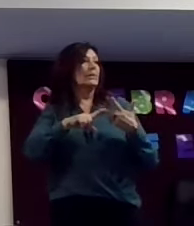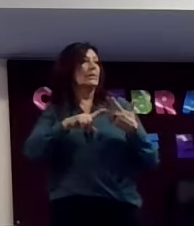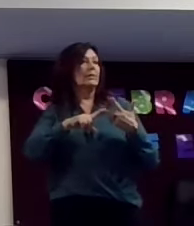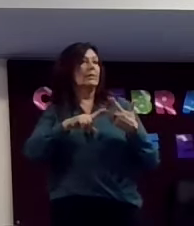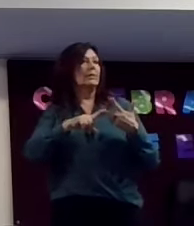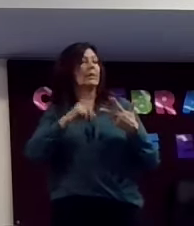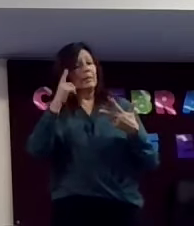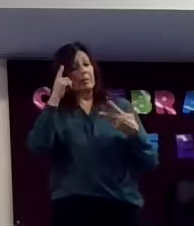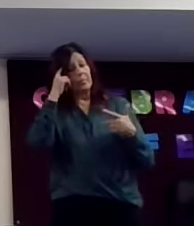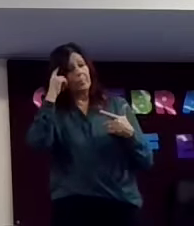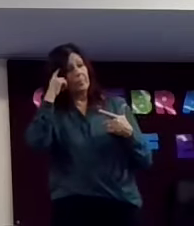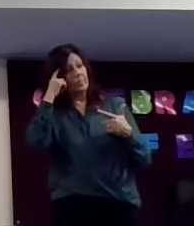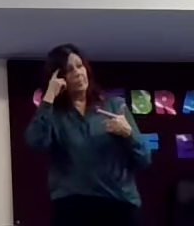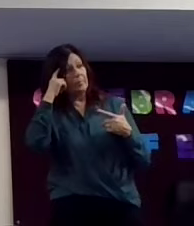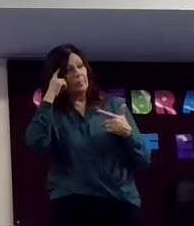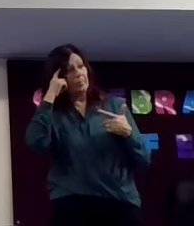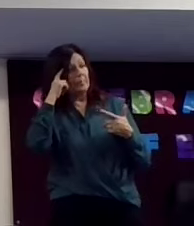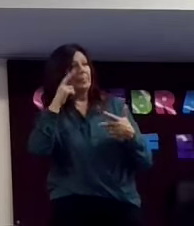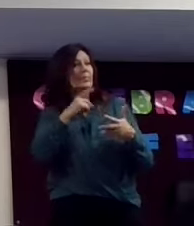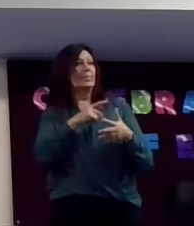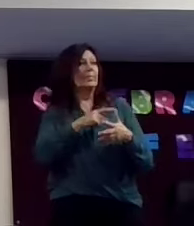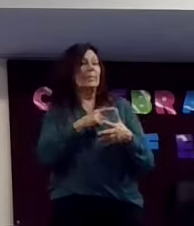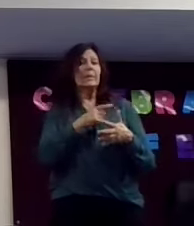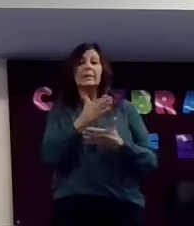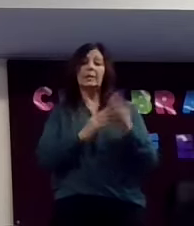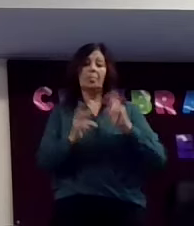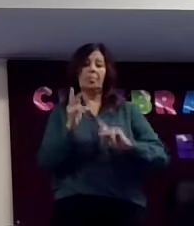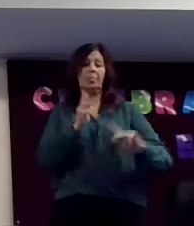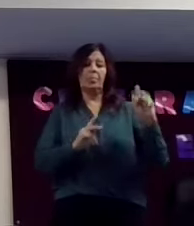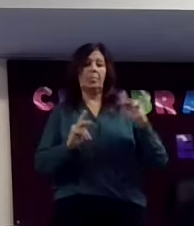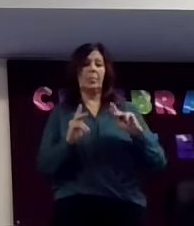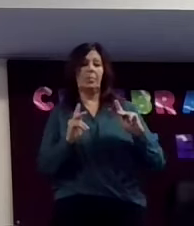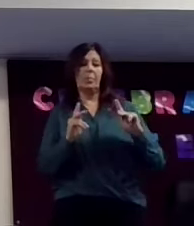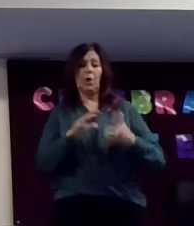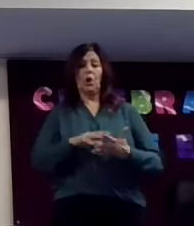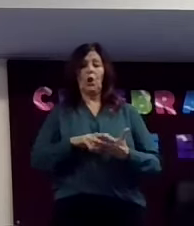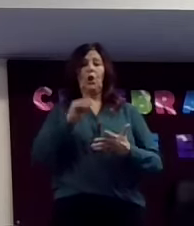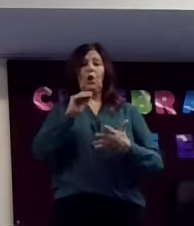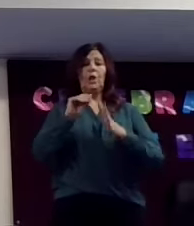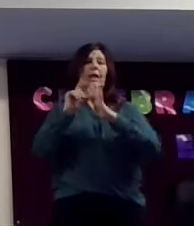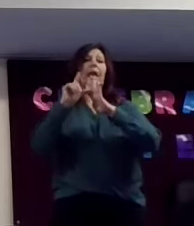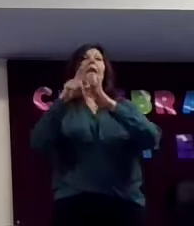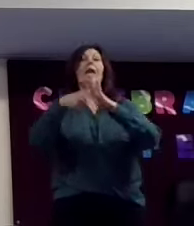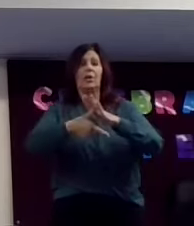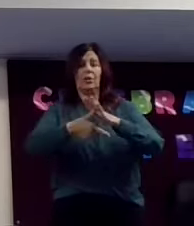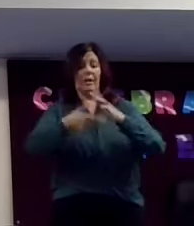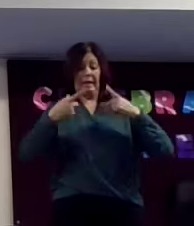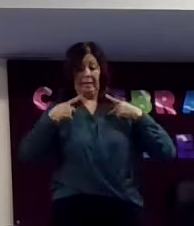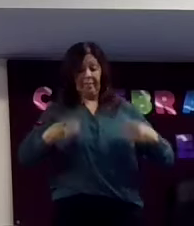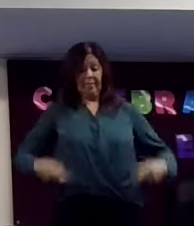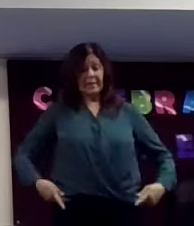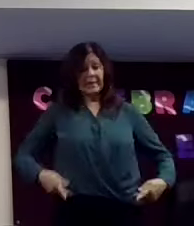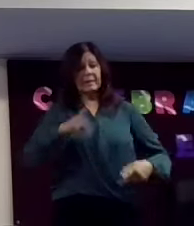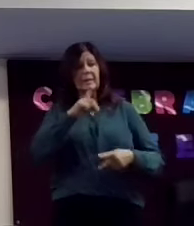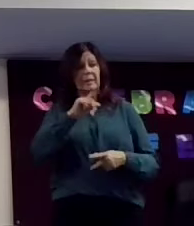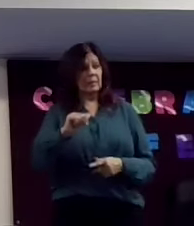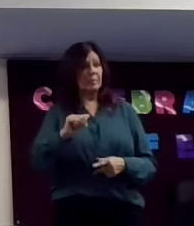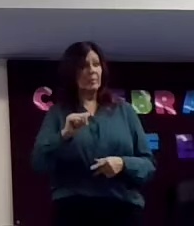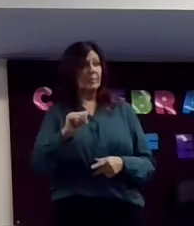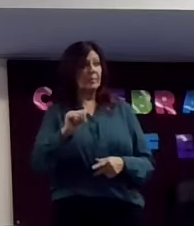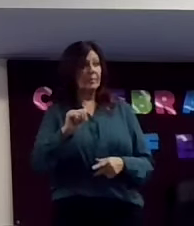The mental side is in your head, and some people learn about it later on in life. The physical disabilities